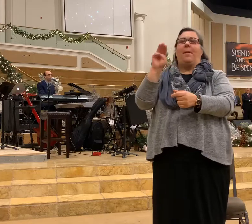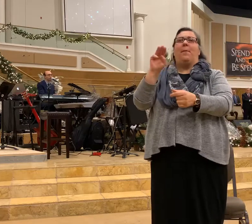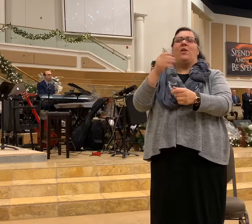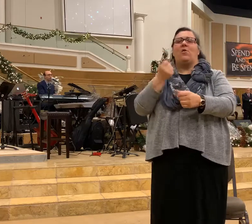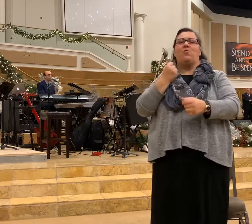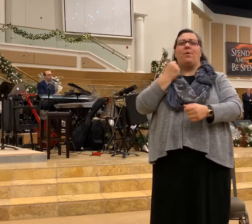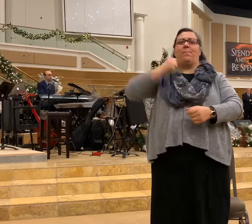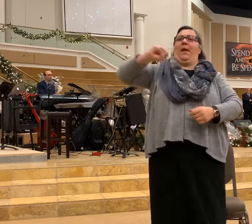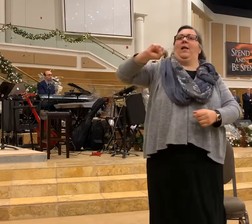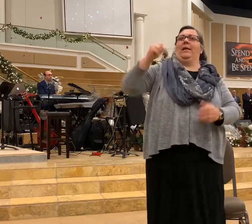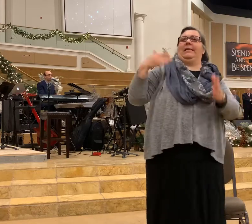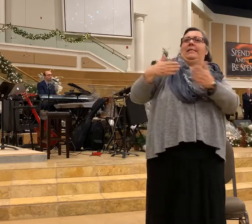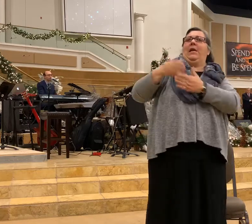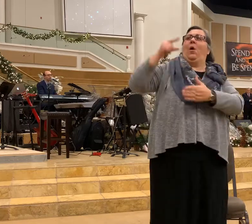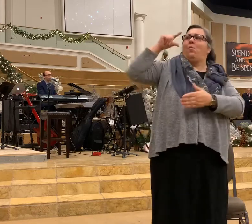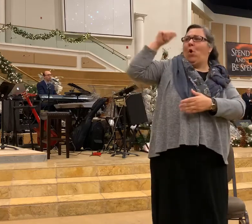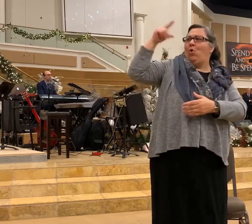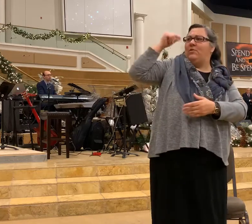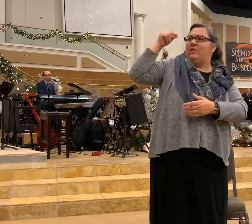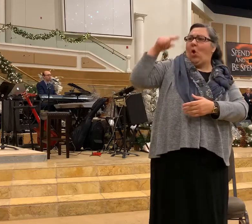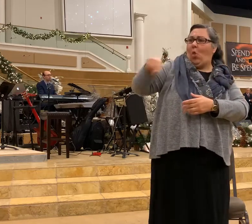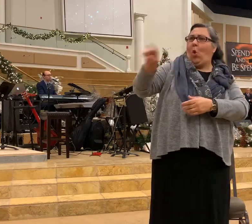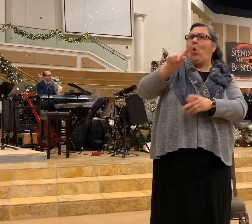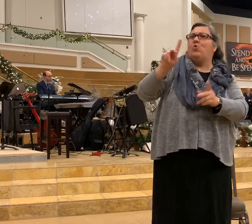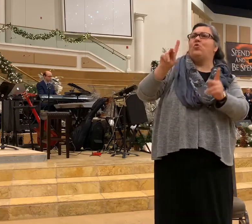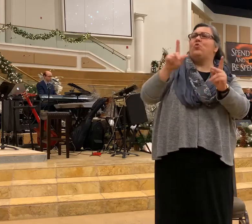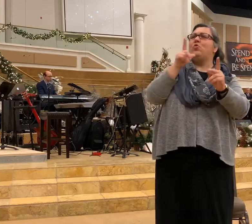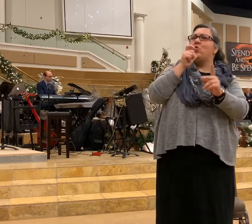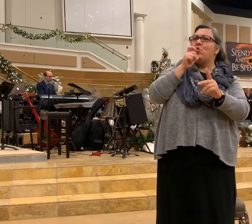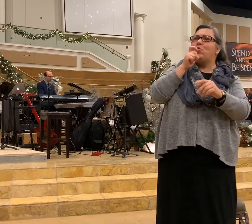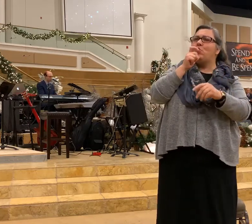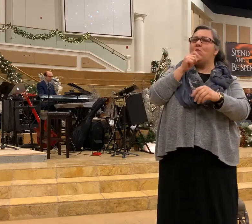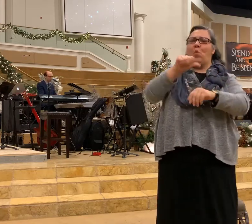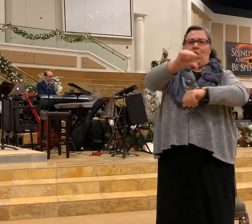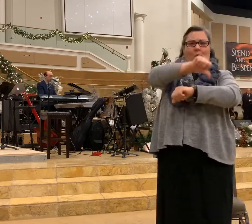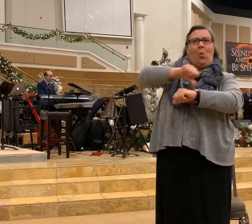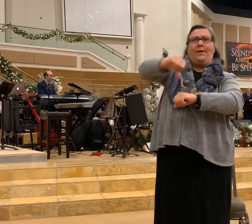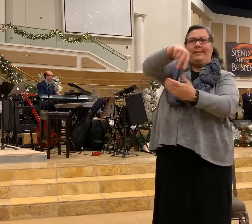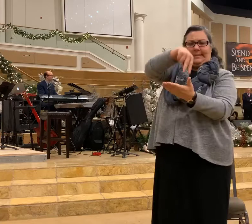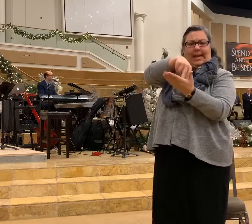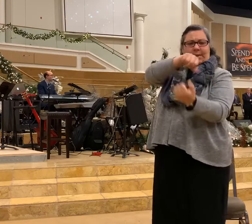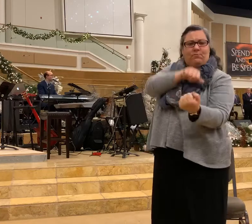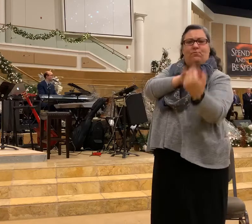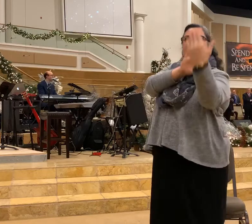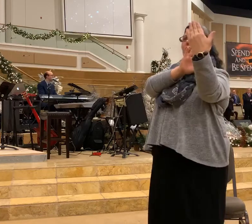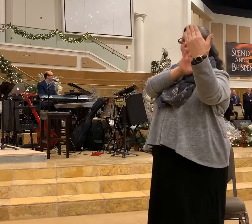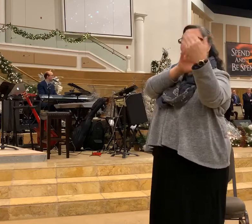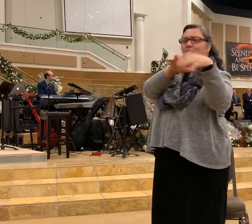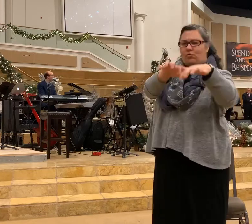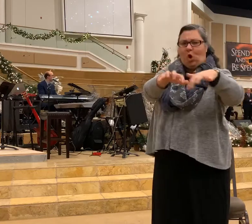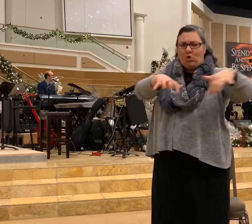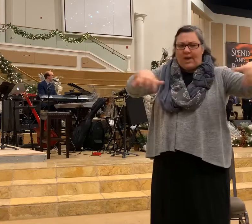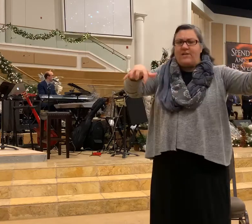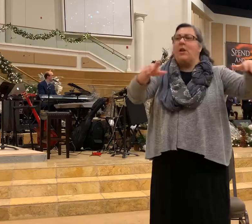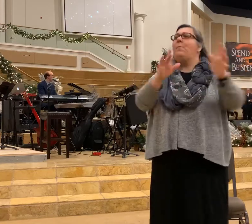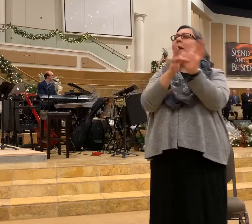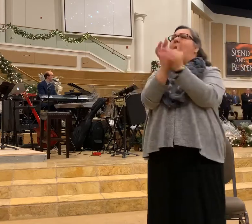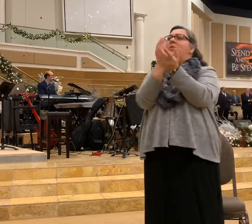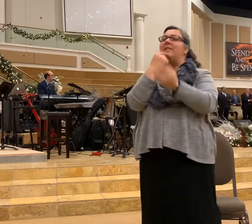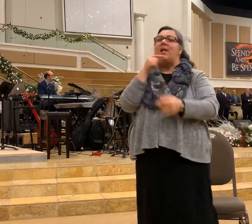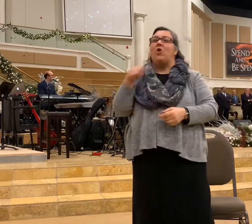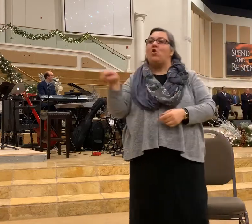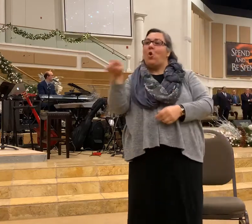heart? They were the anointed to stand before the congregation. The Bible says they were